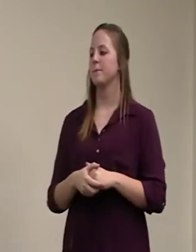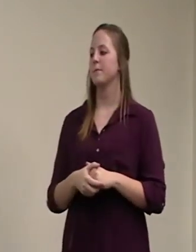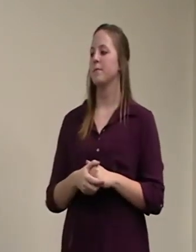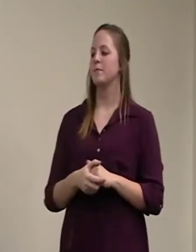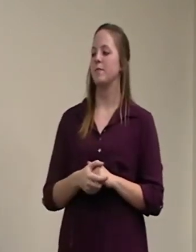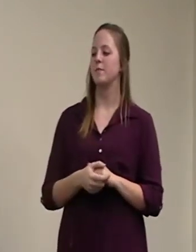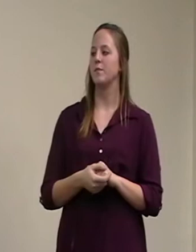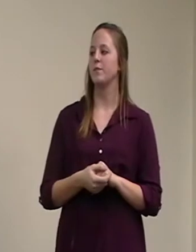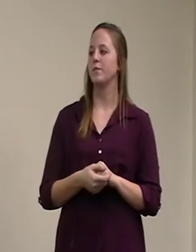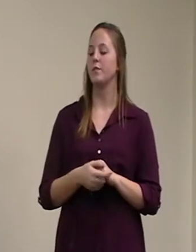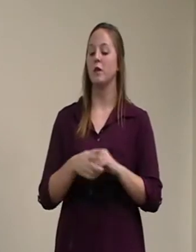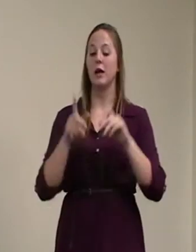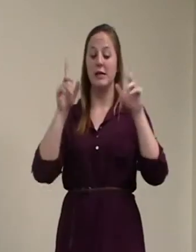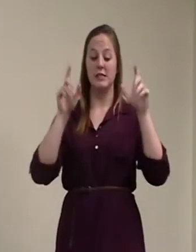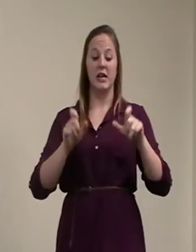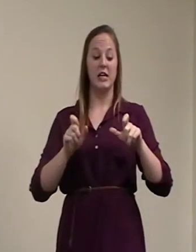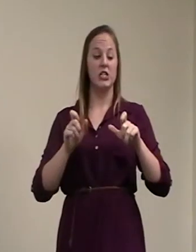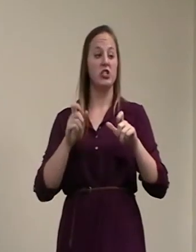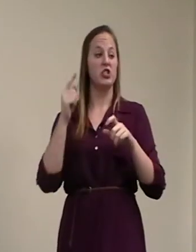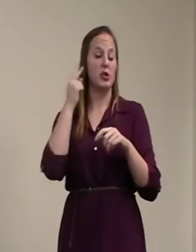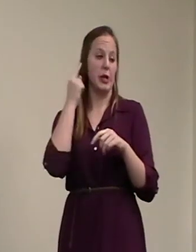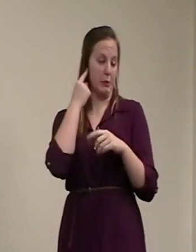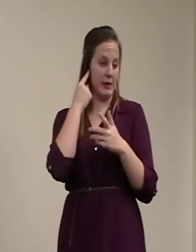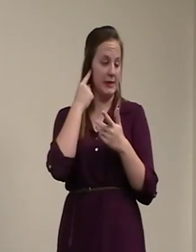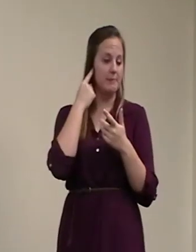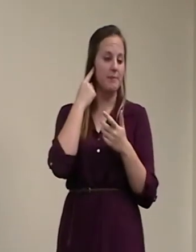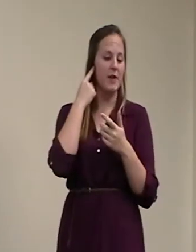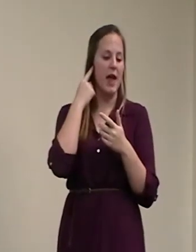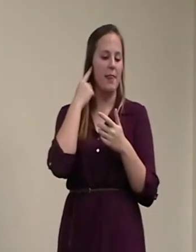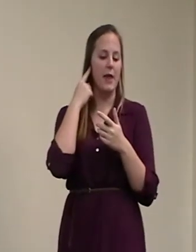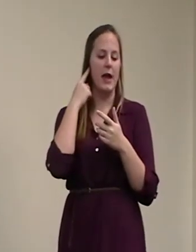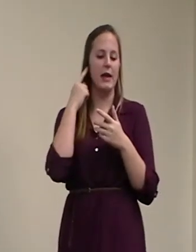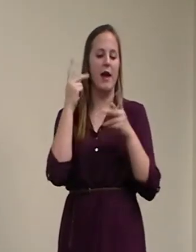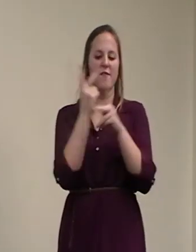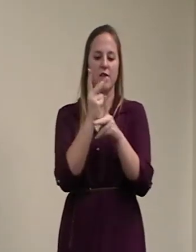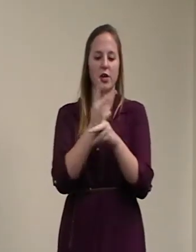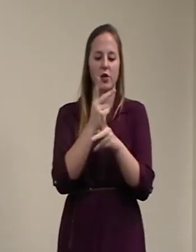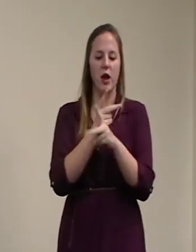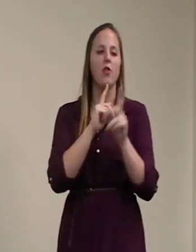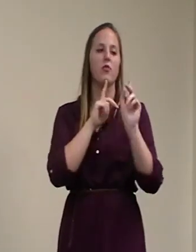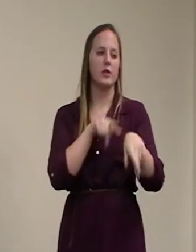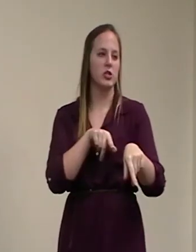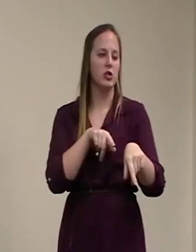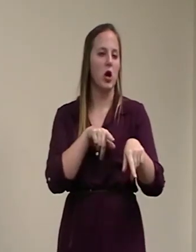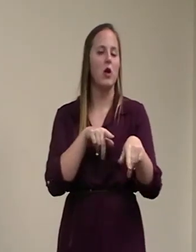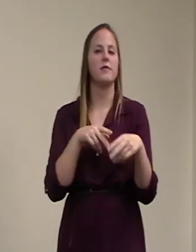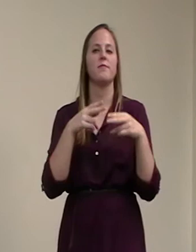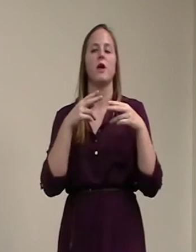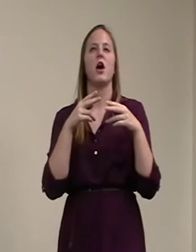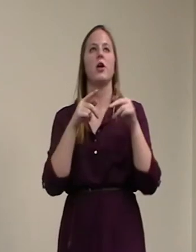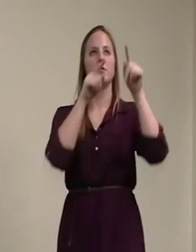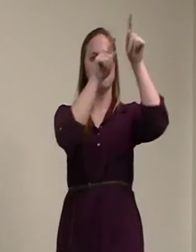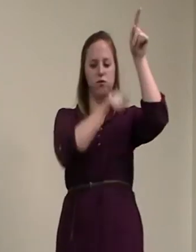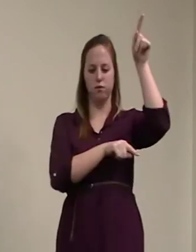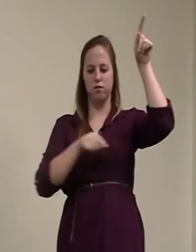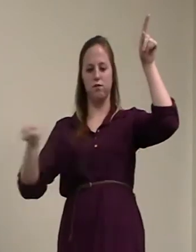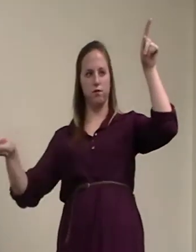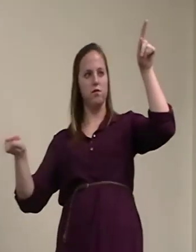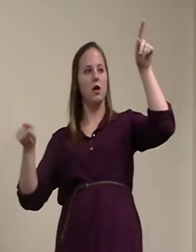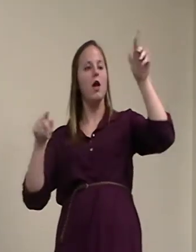your hearing, is I plotted the results on a graph that we call an audiogram. And the graph is laid out in